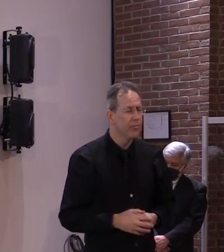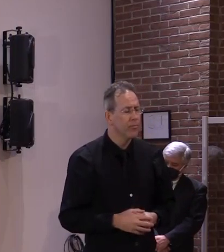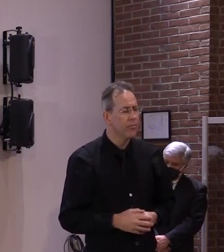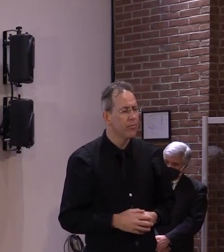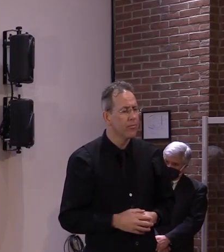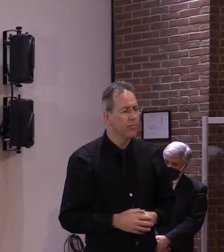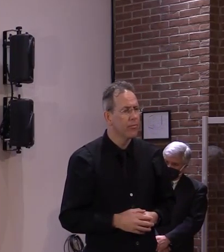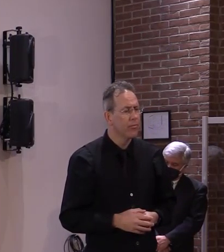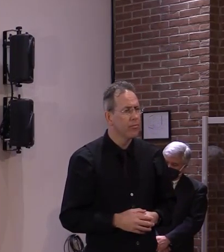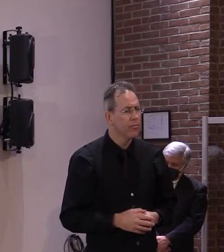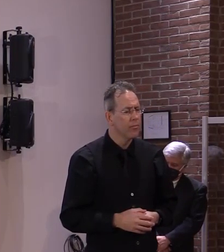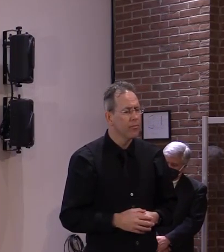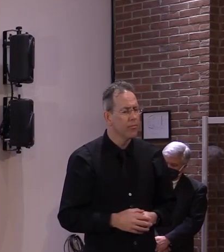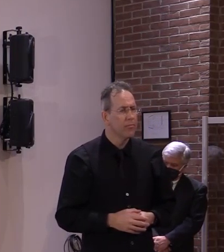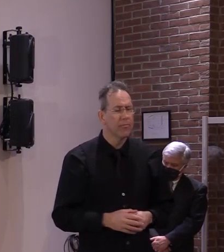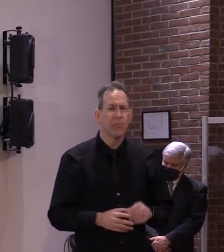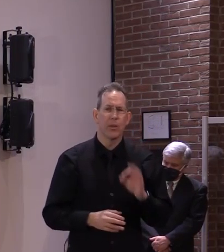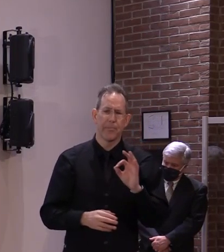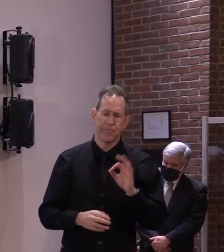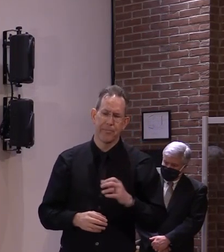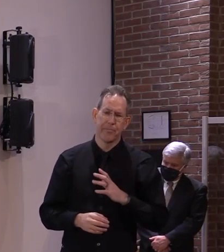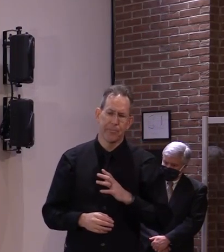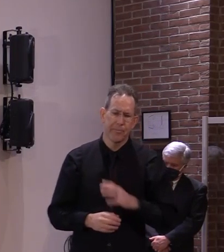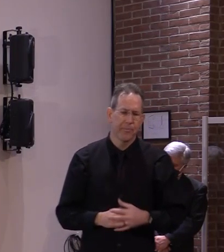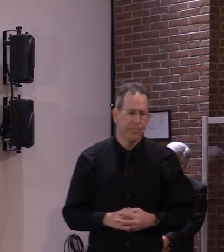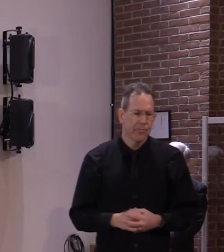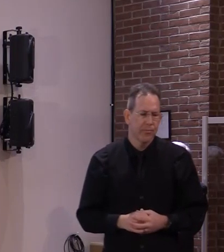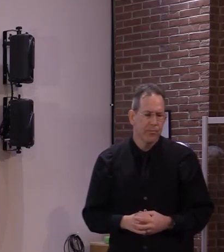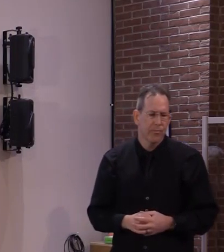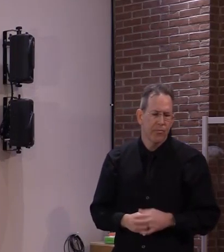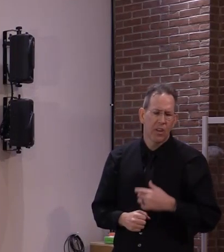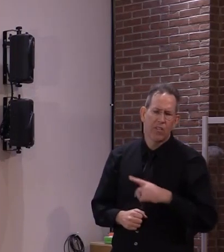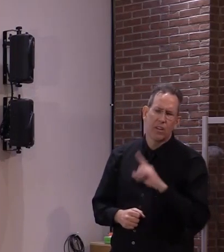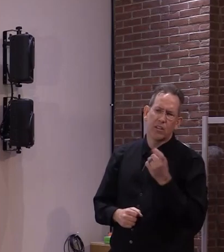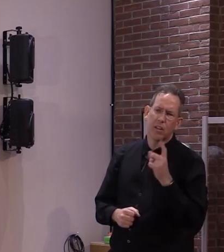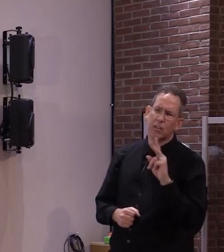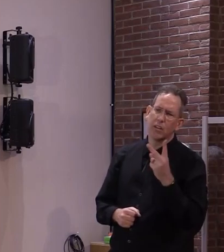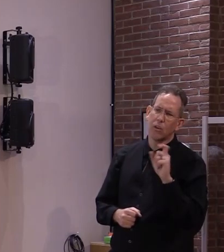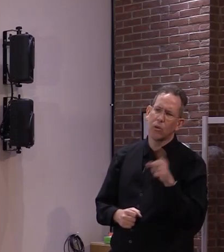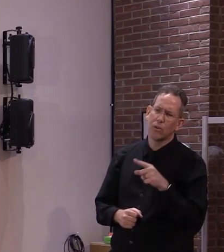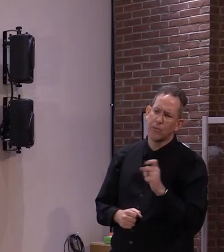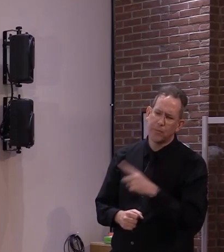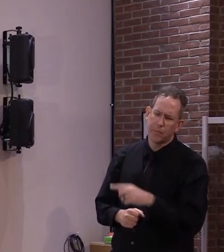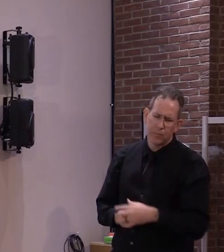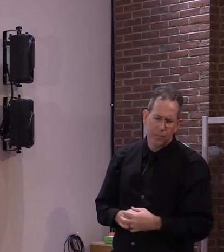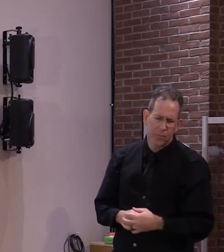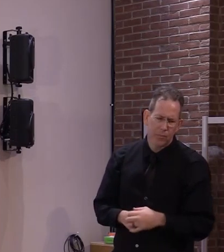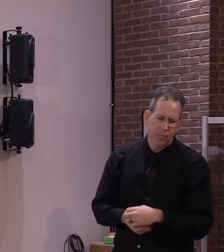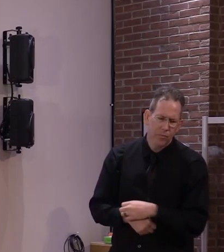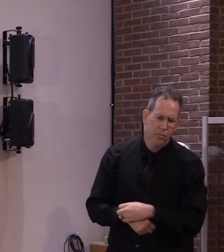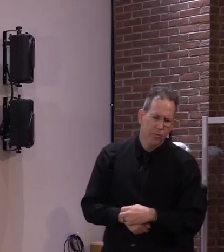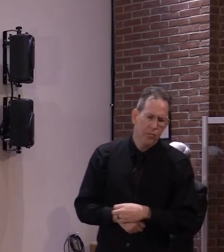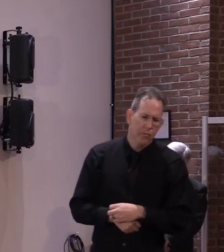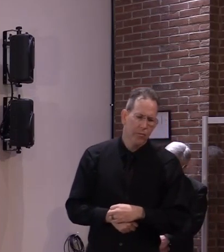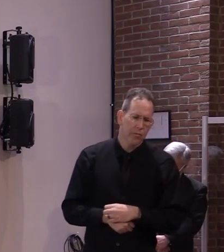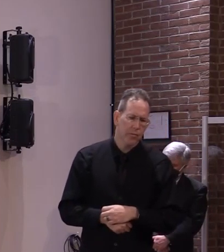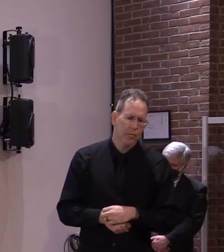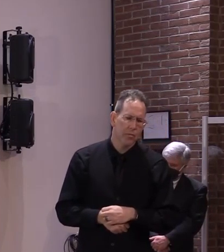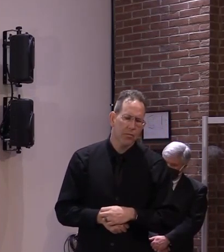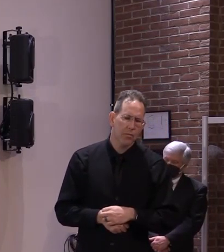Got it. Second question, and I'm not sure how much you're going to be able to follow up on this today, but I'm going to ask anyway. You briefly mentioned long-term